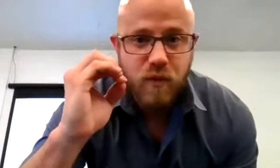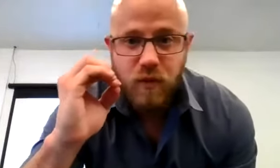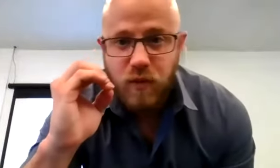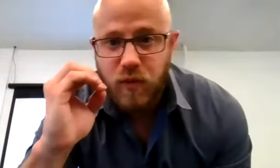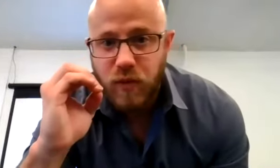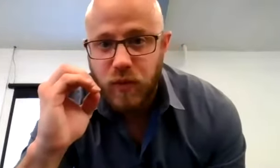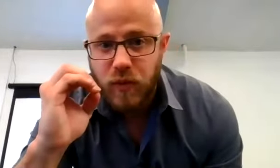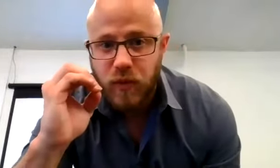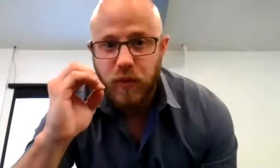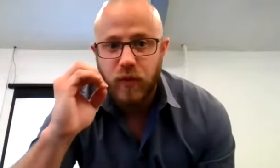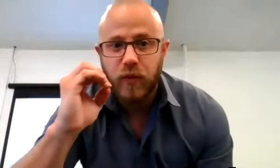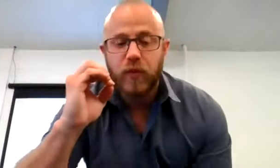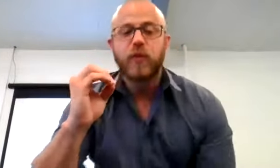O.